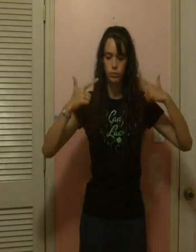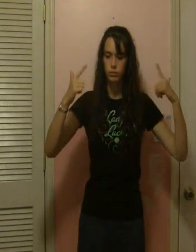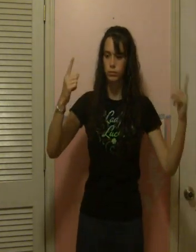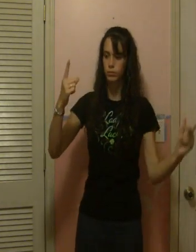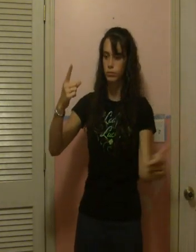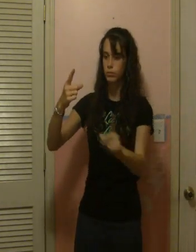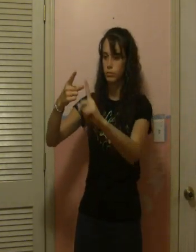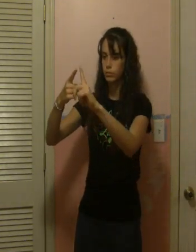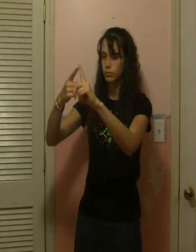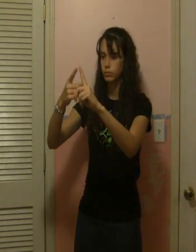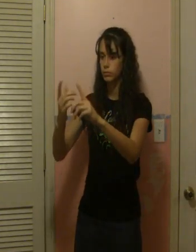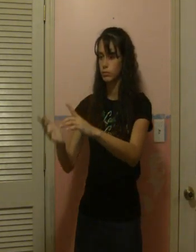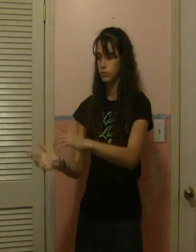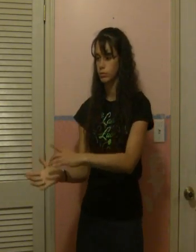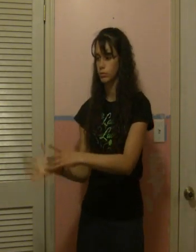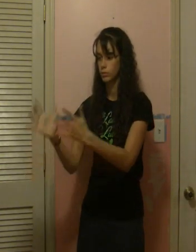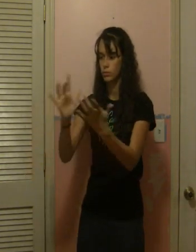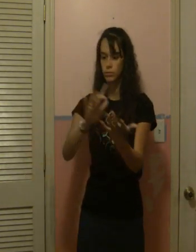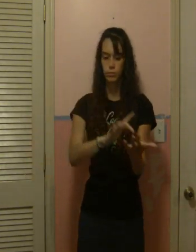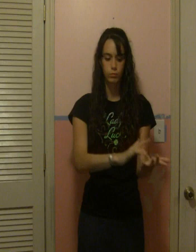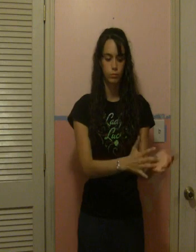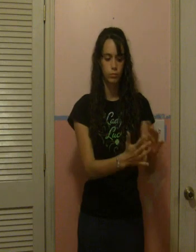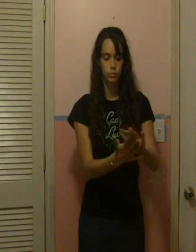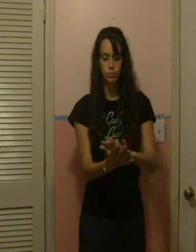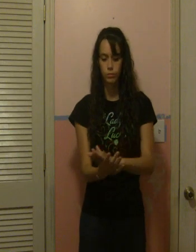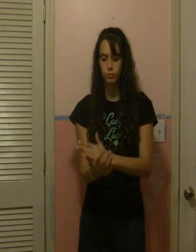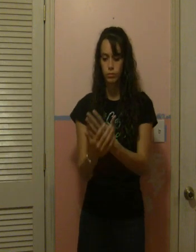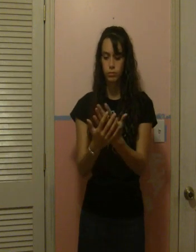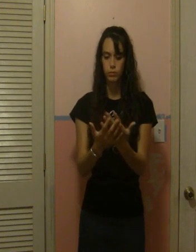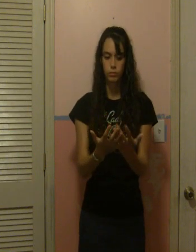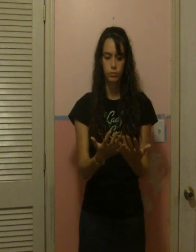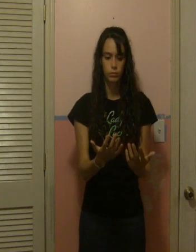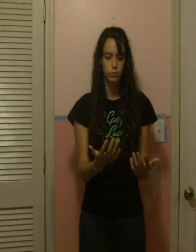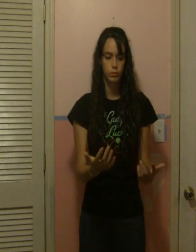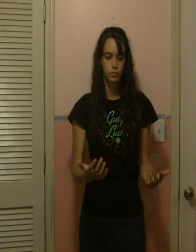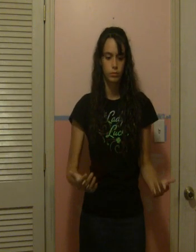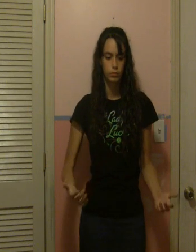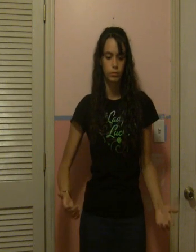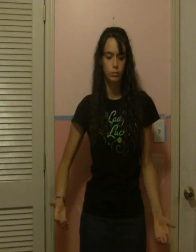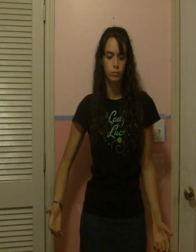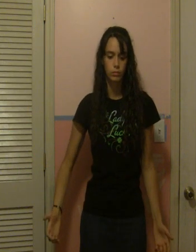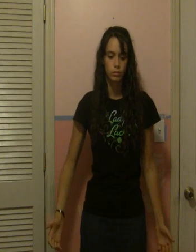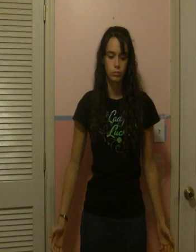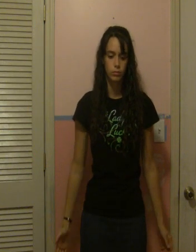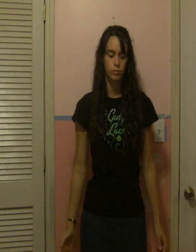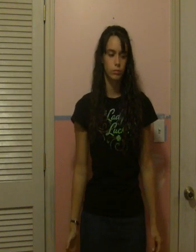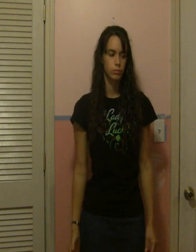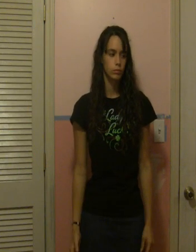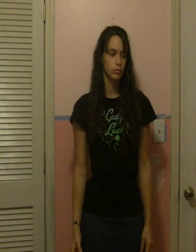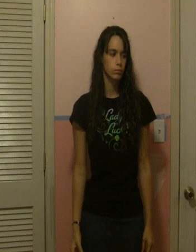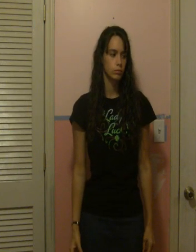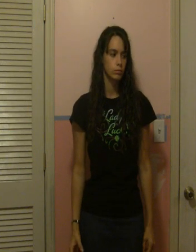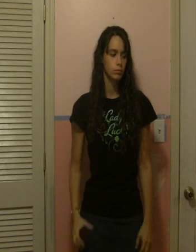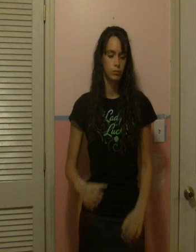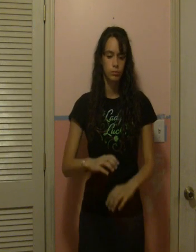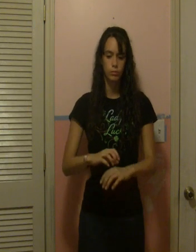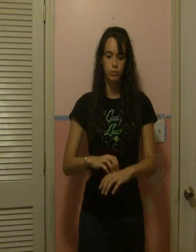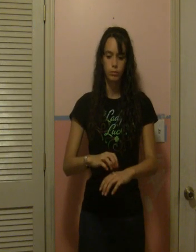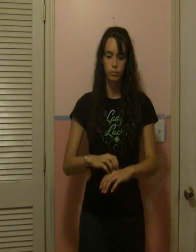To the Father's face To the Father's